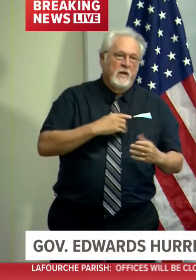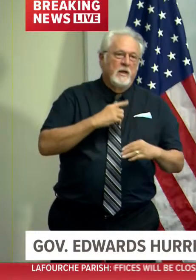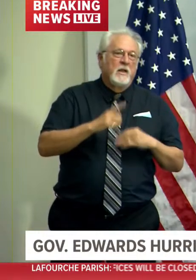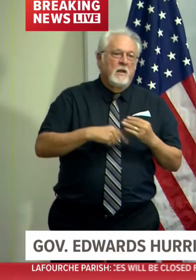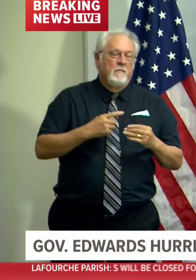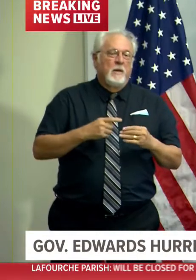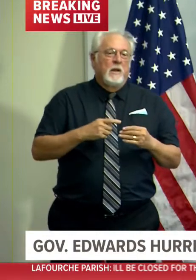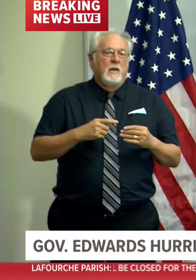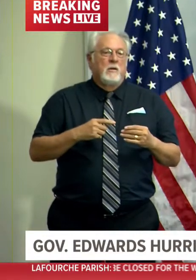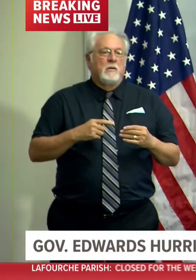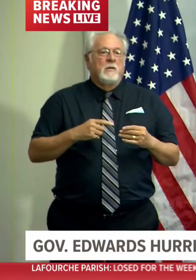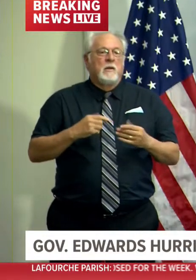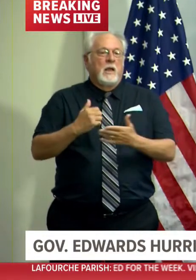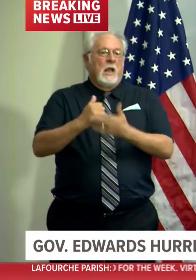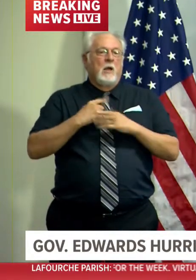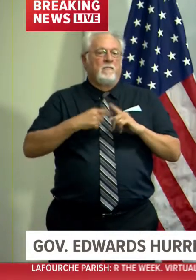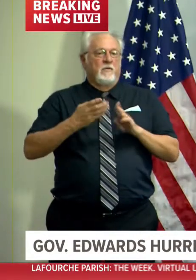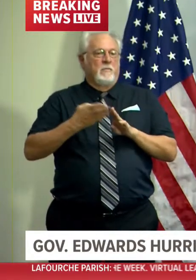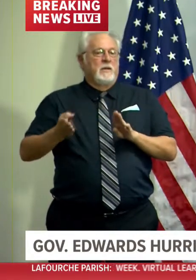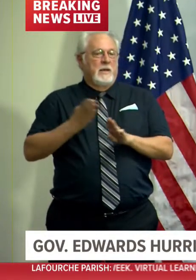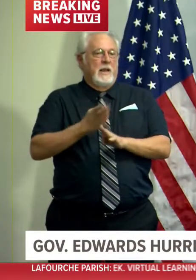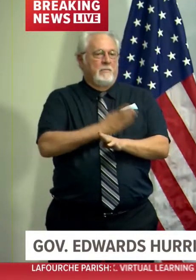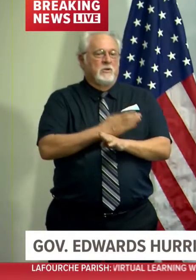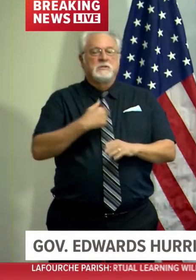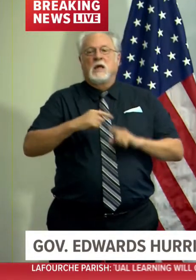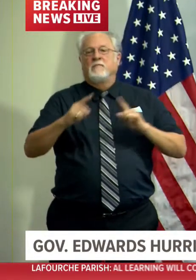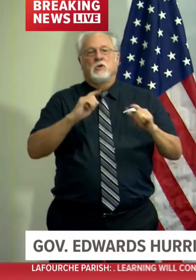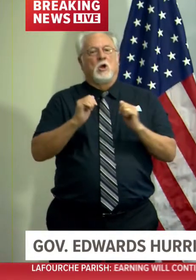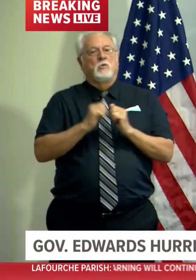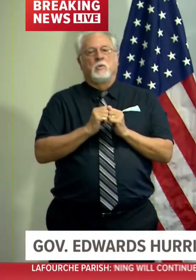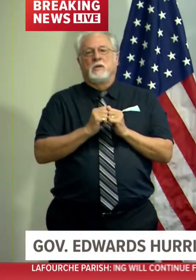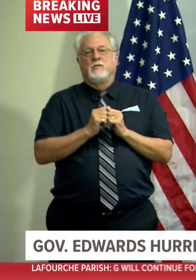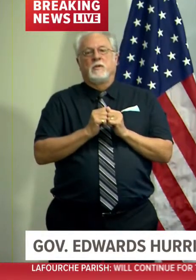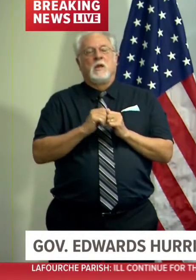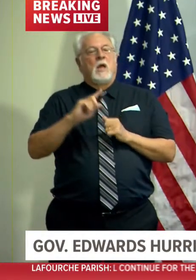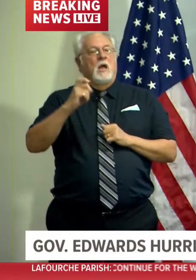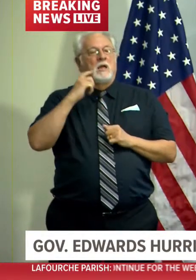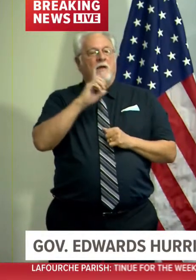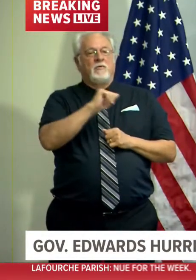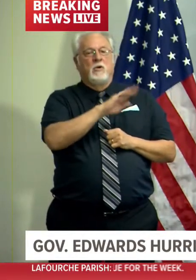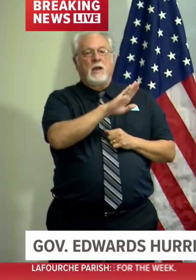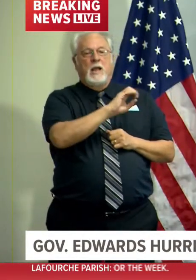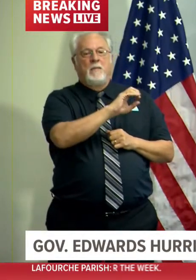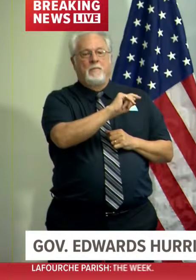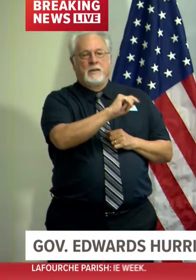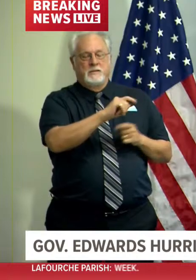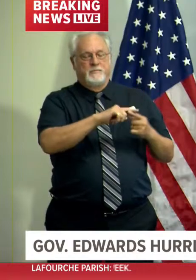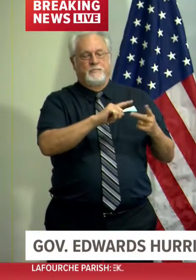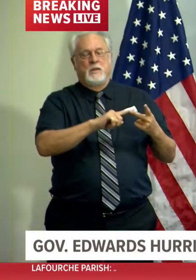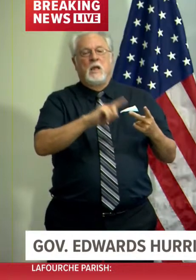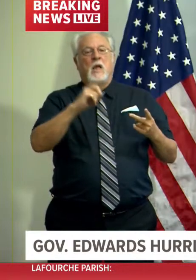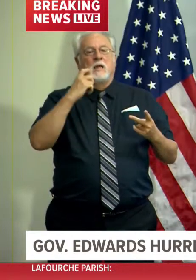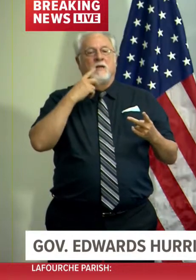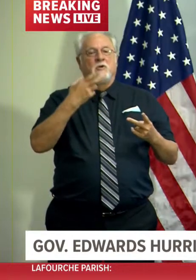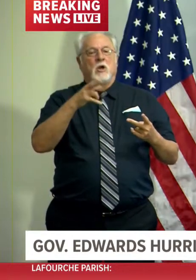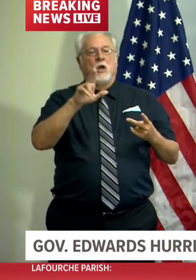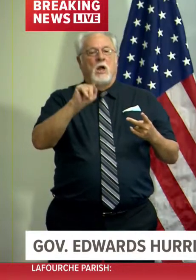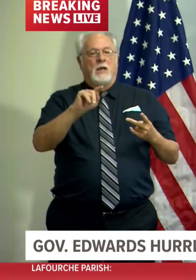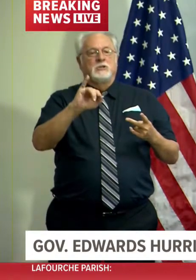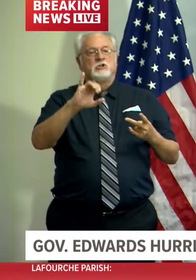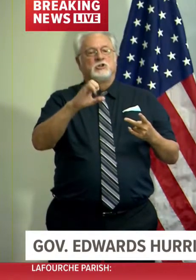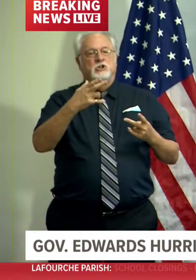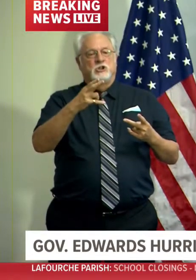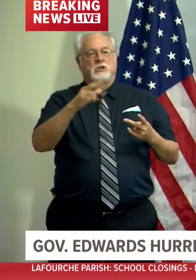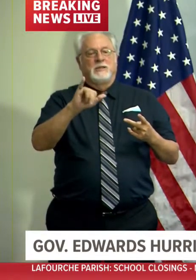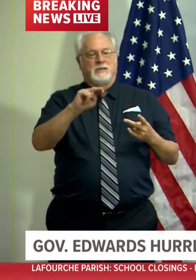the outreach that I've had from our neighbors. I've talked to Governor Abbott in Texas. I've talked to Governor Hutchinson in Arkansas